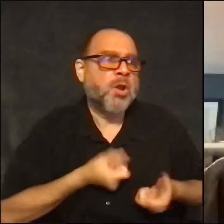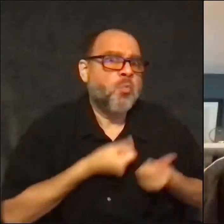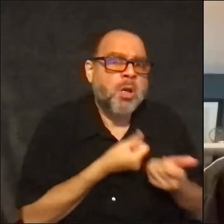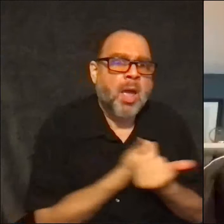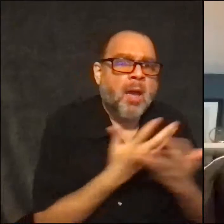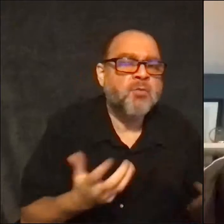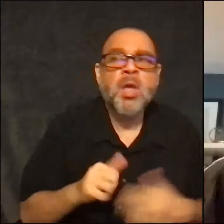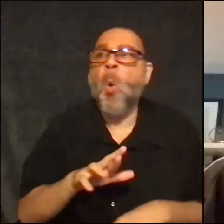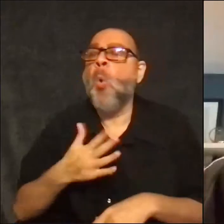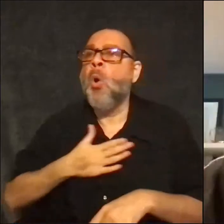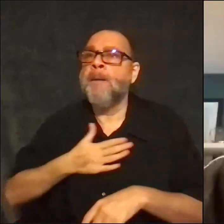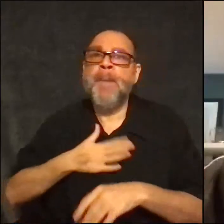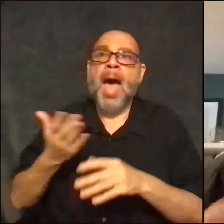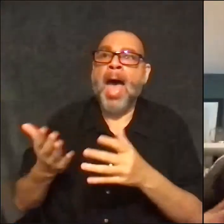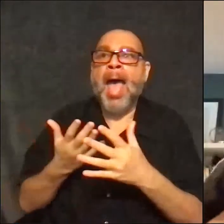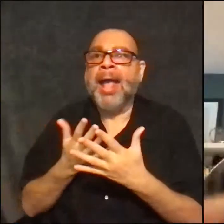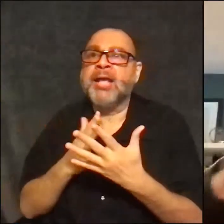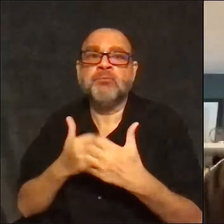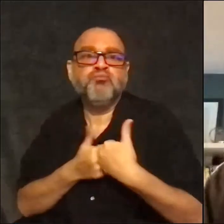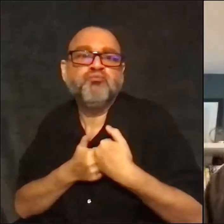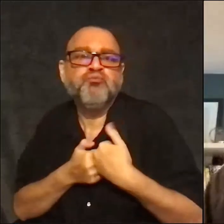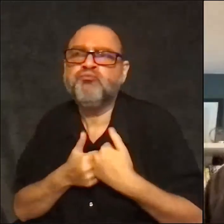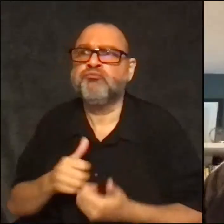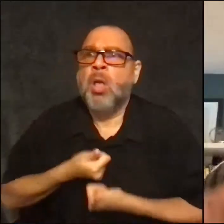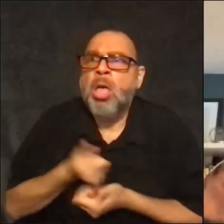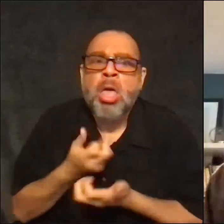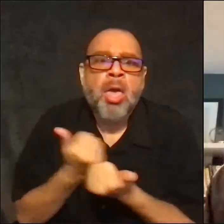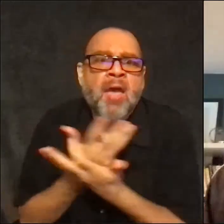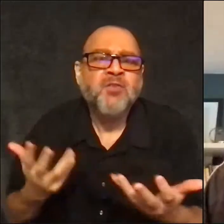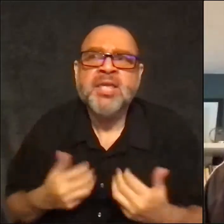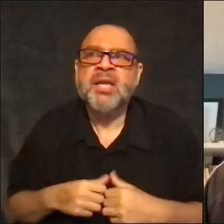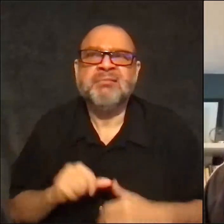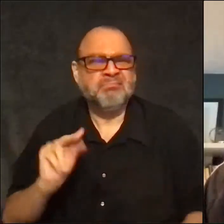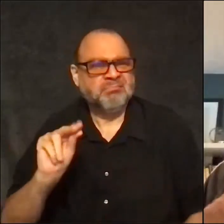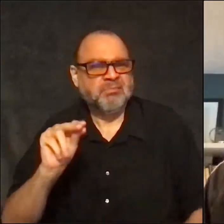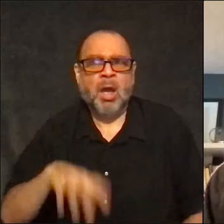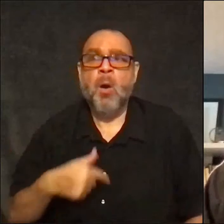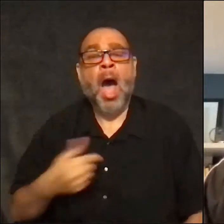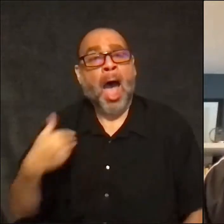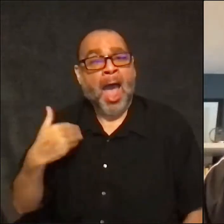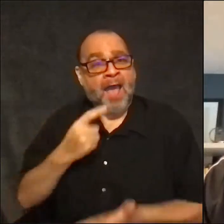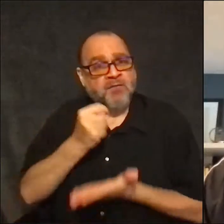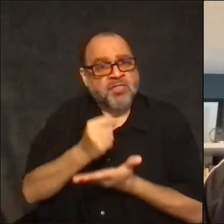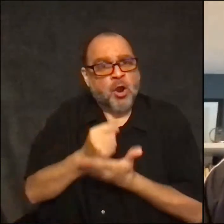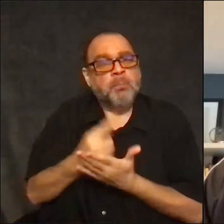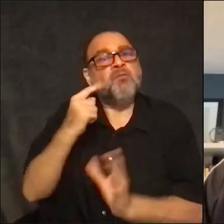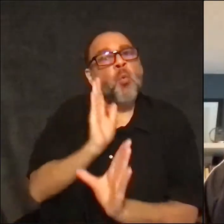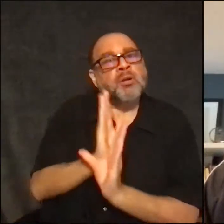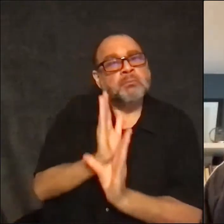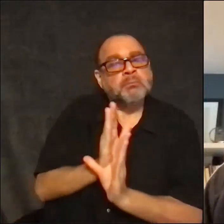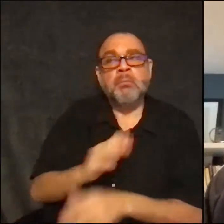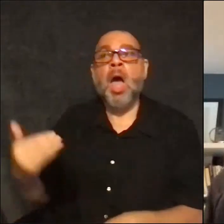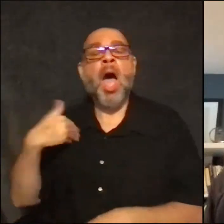life for everything. So I personally have a therapist. I have an executive coach. I have an accountability service just to make